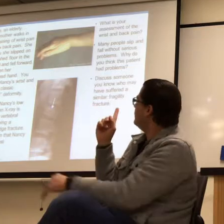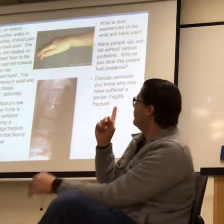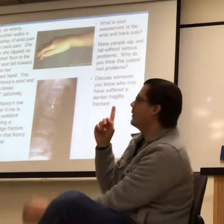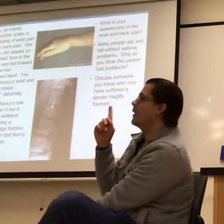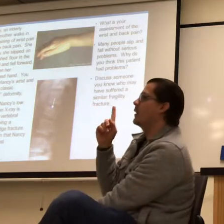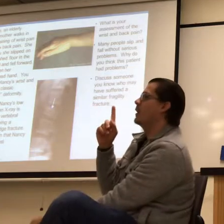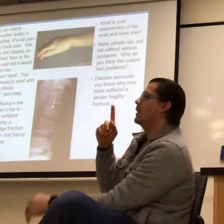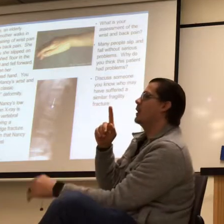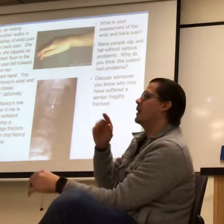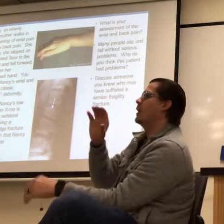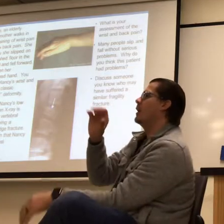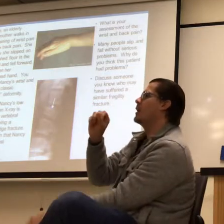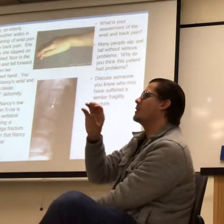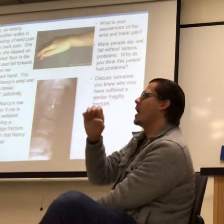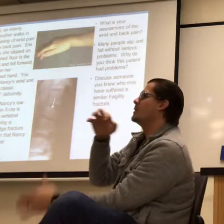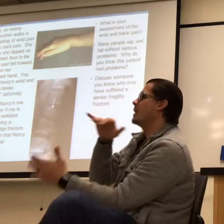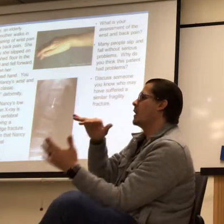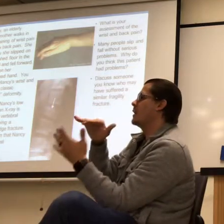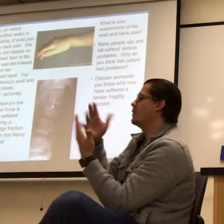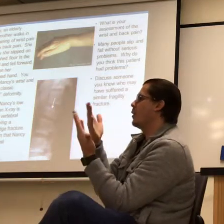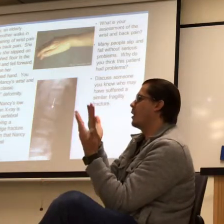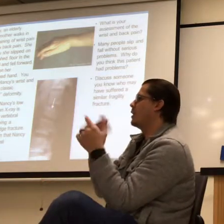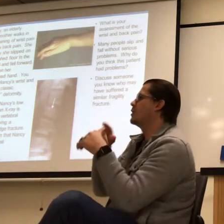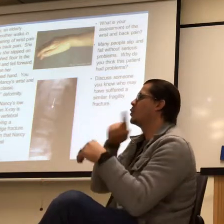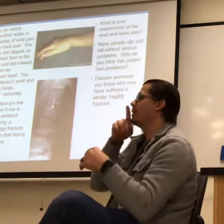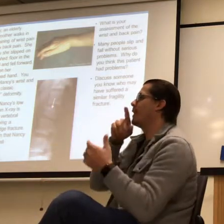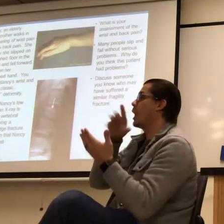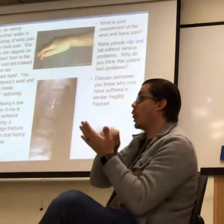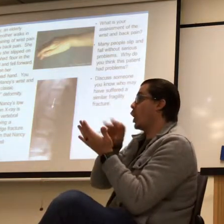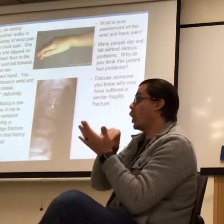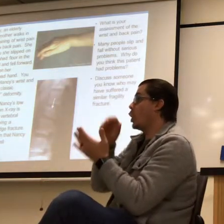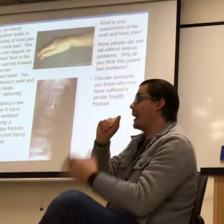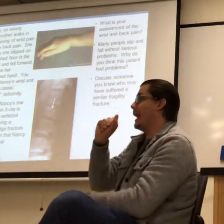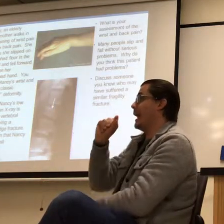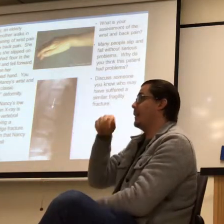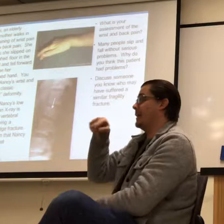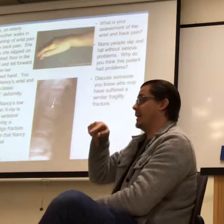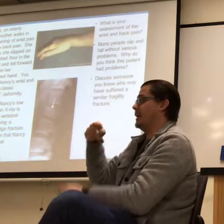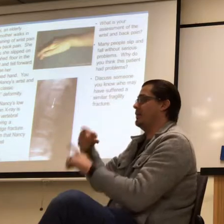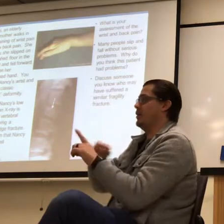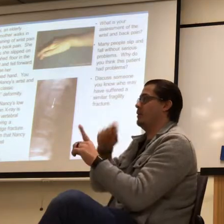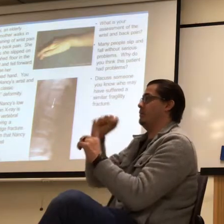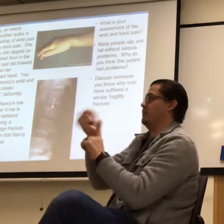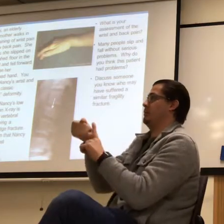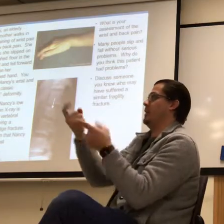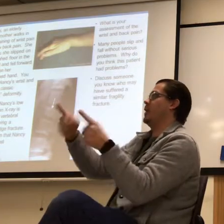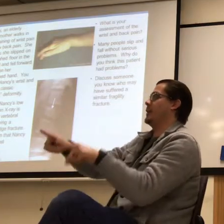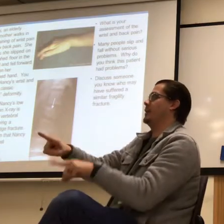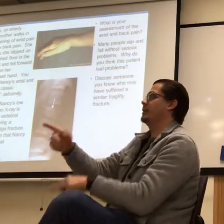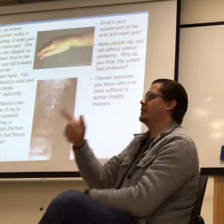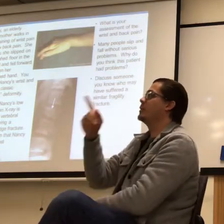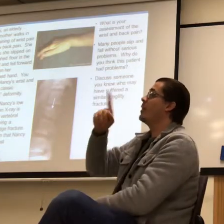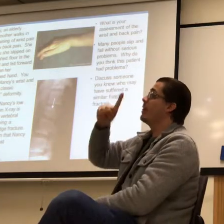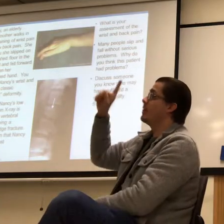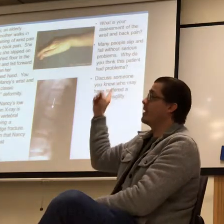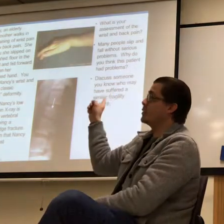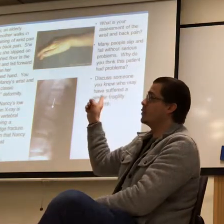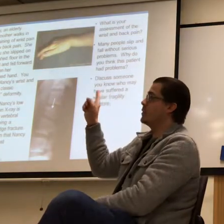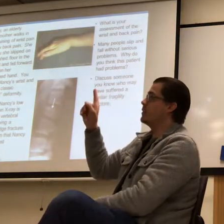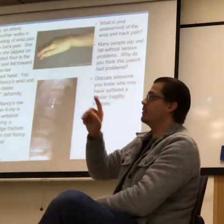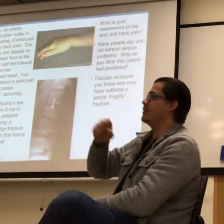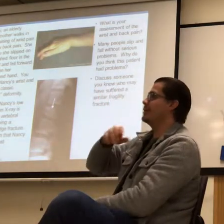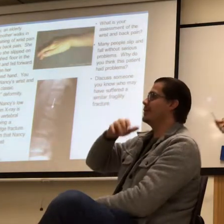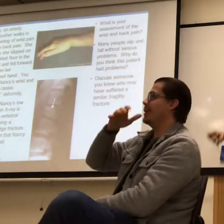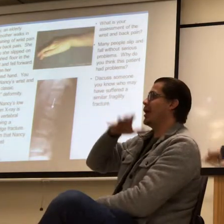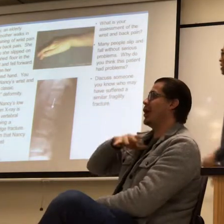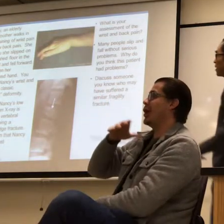you basically learn AMP from a case. So in this one, called the elderly